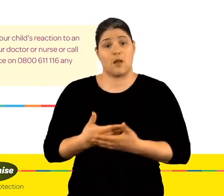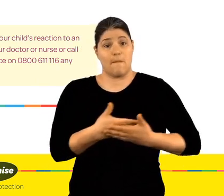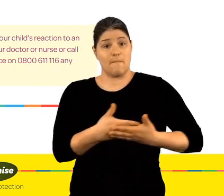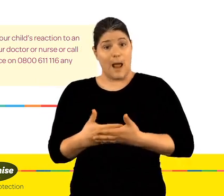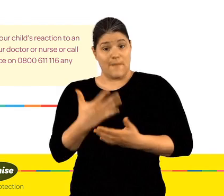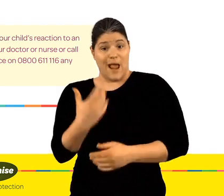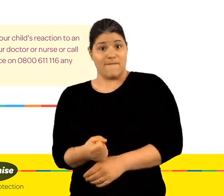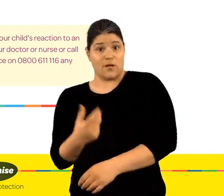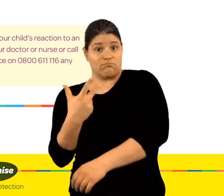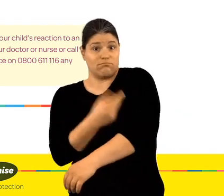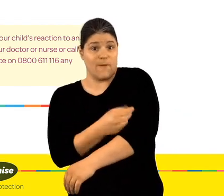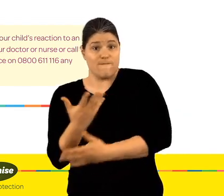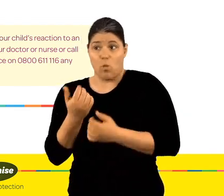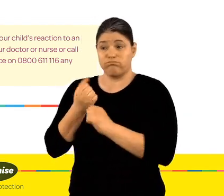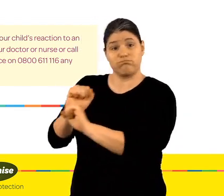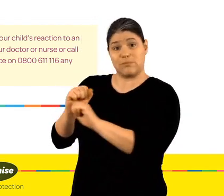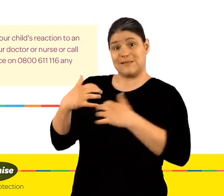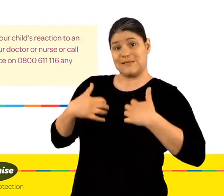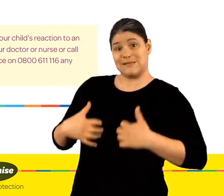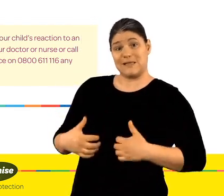Some babies may have mild vomiting and diarrhea.